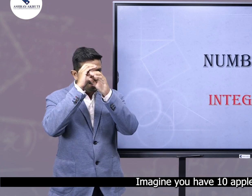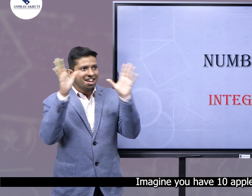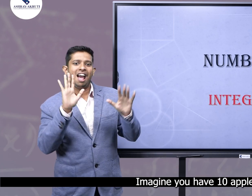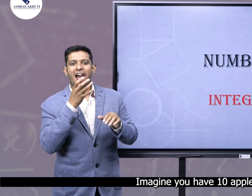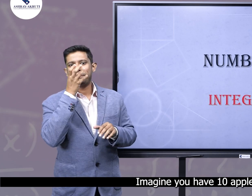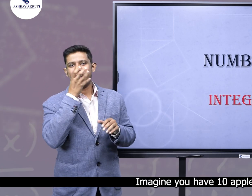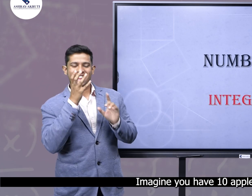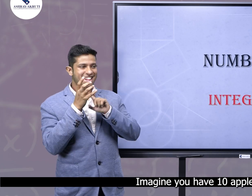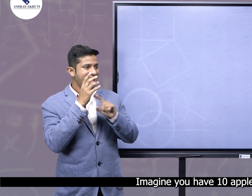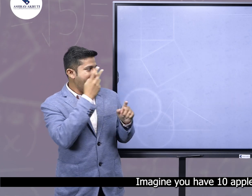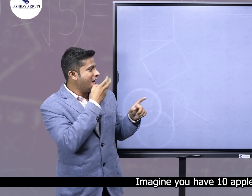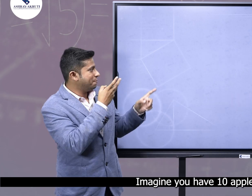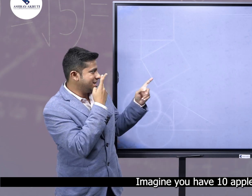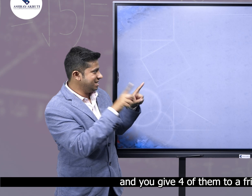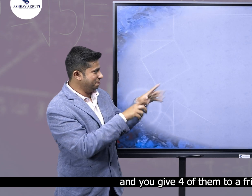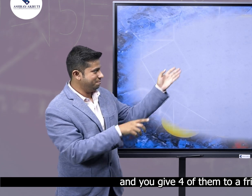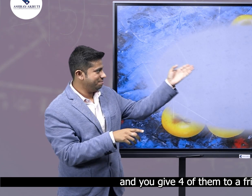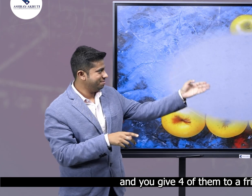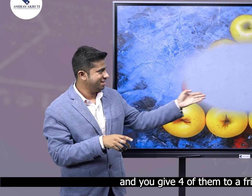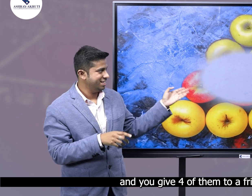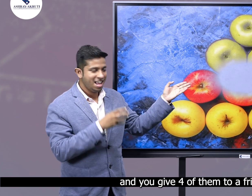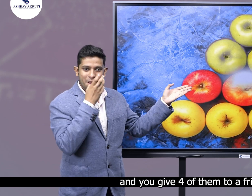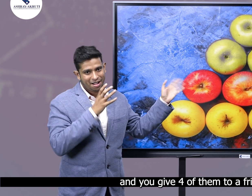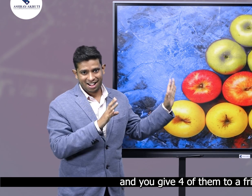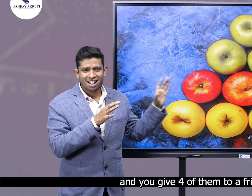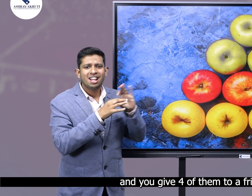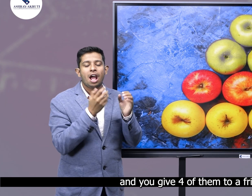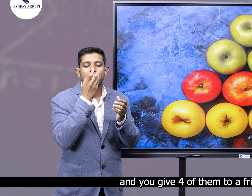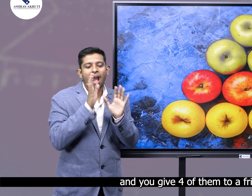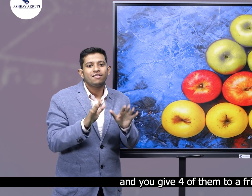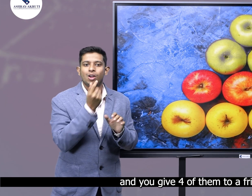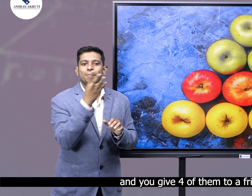Imagine you have 10 apples and you give 4 of them to a friend.